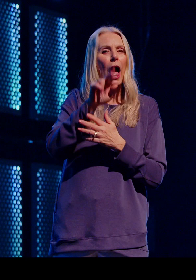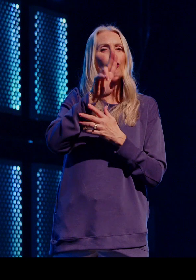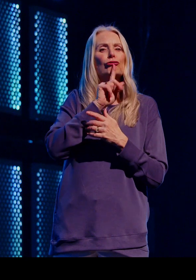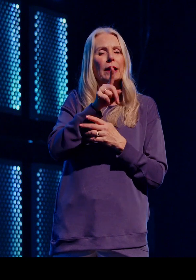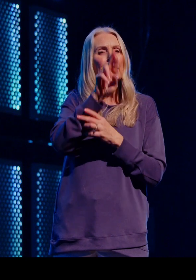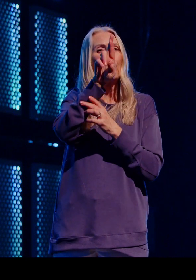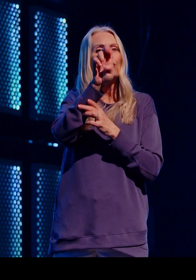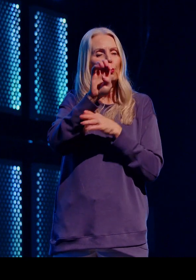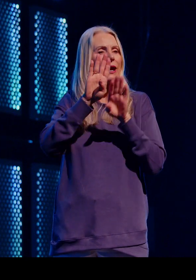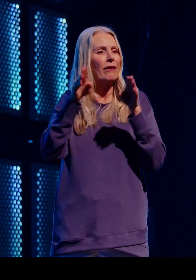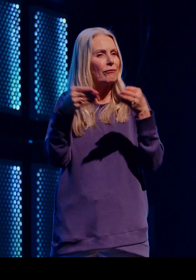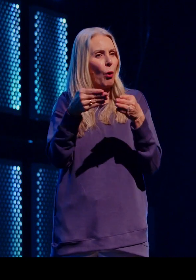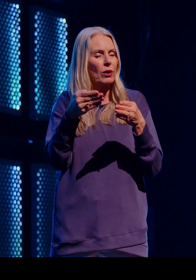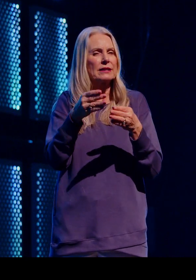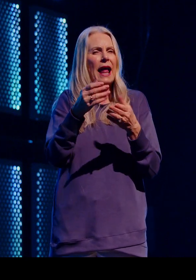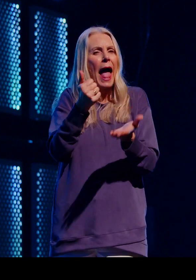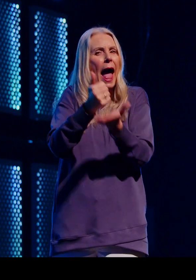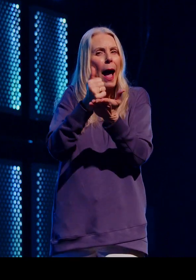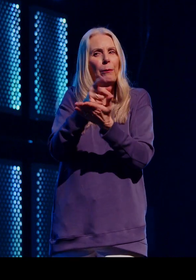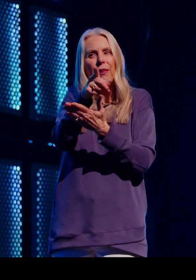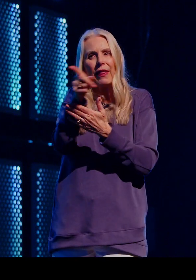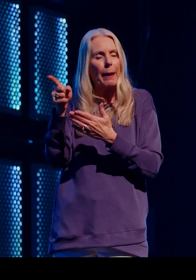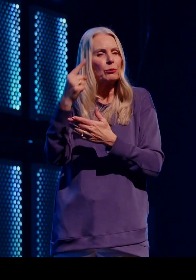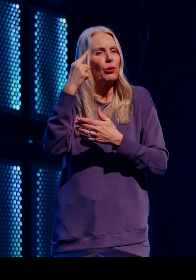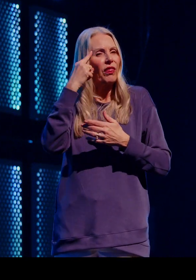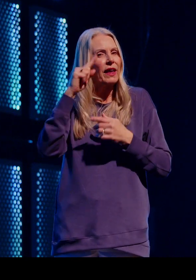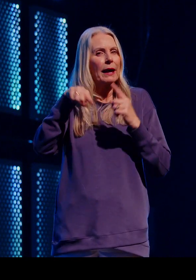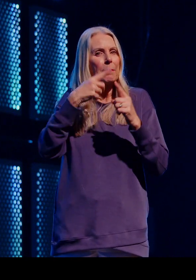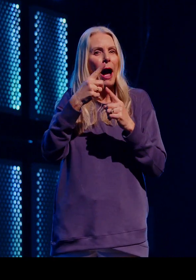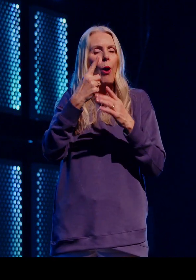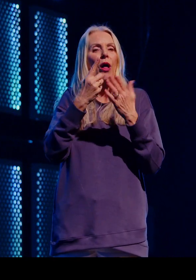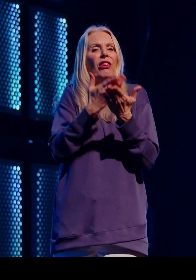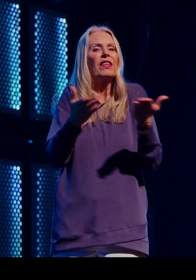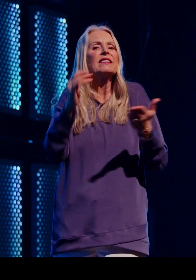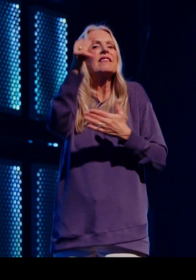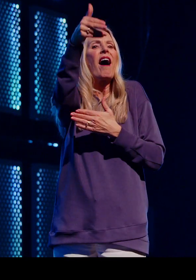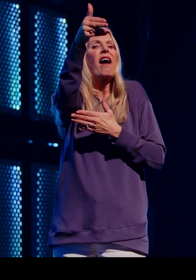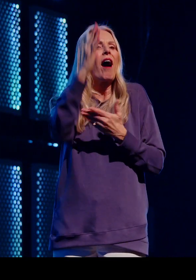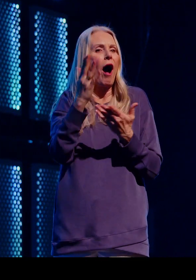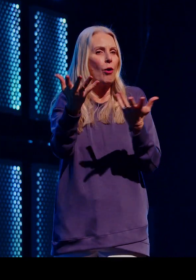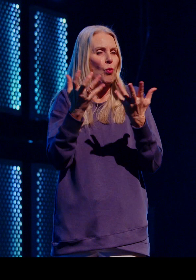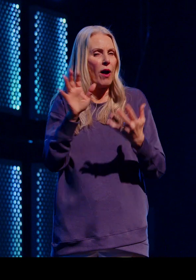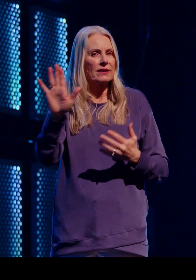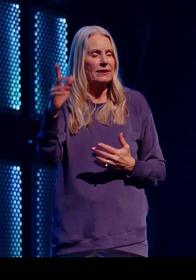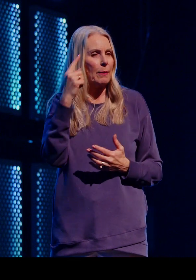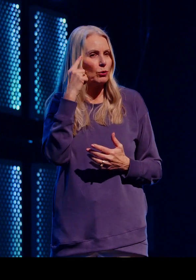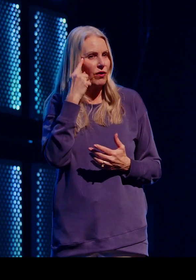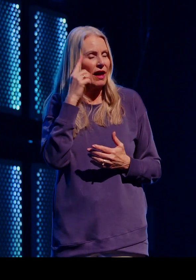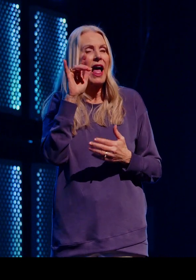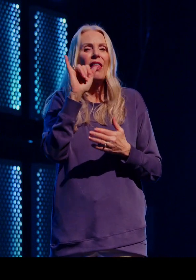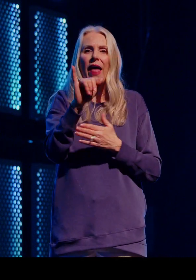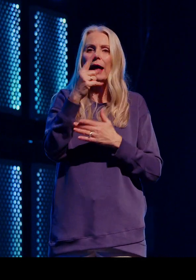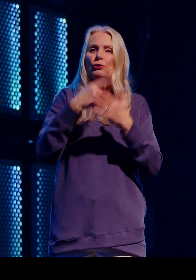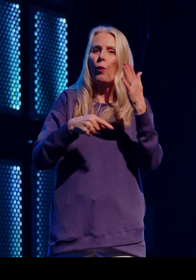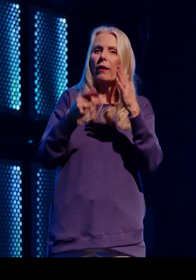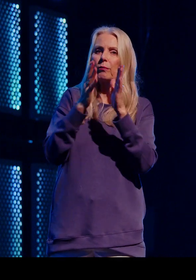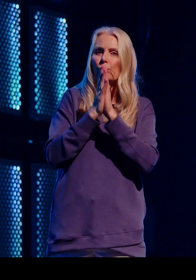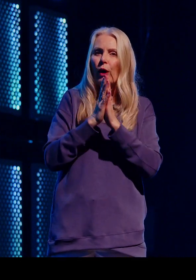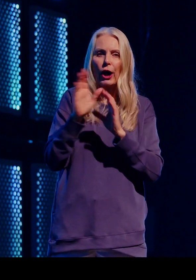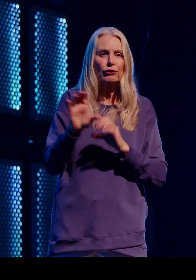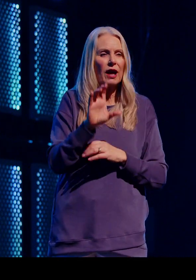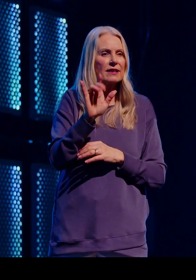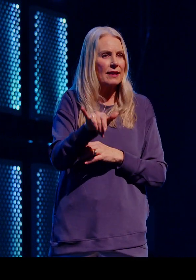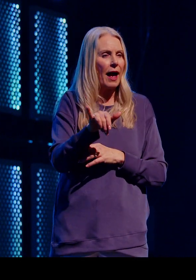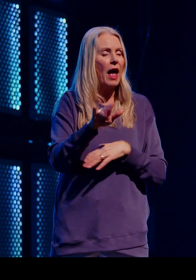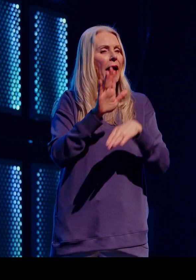them and helped them think about some things that God wanted them to think about, that God is calling them to think about. That's what devotion times, that's what prayer does. It calls